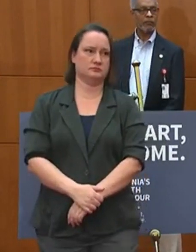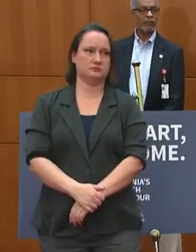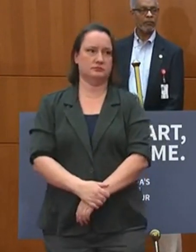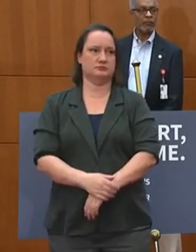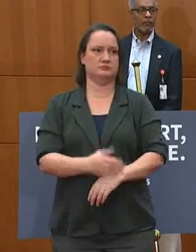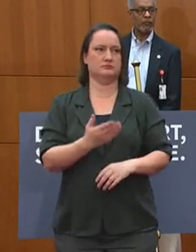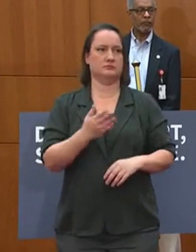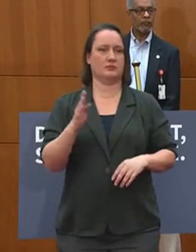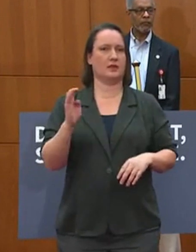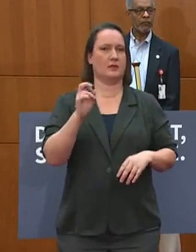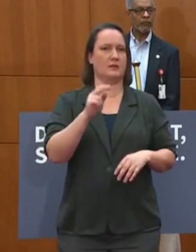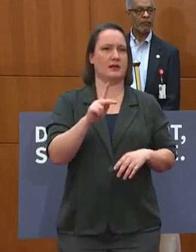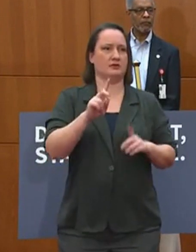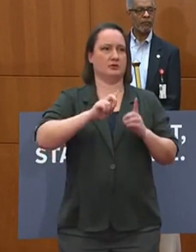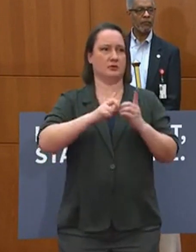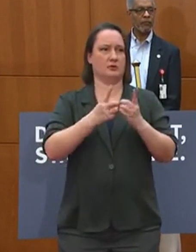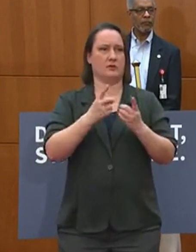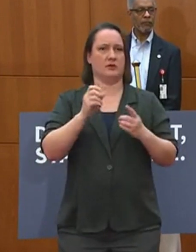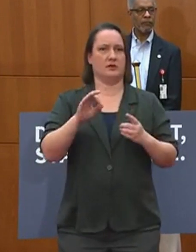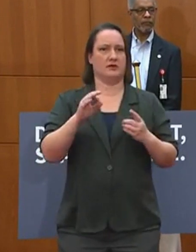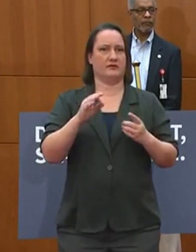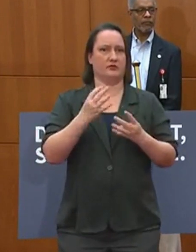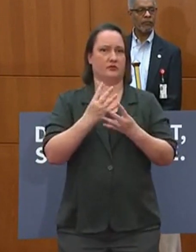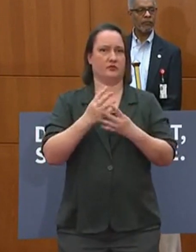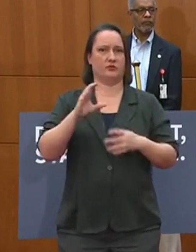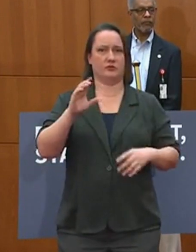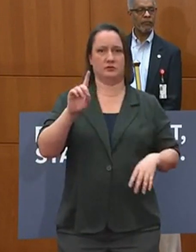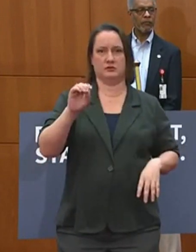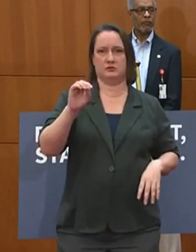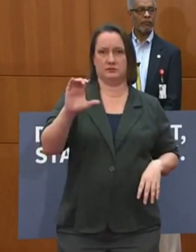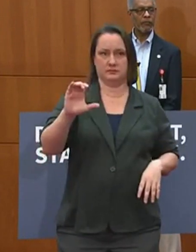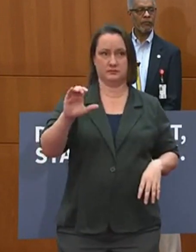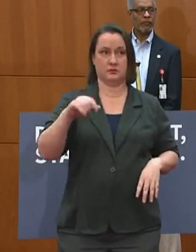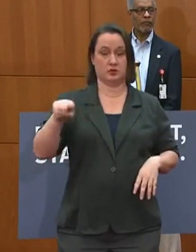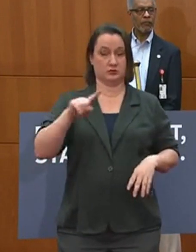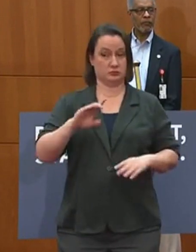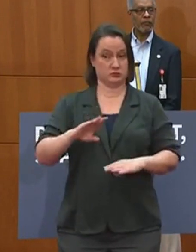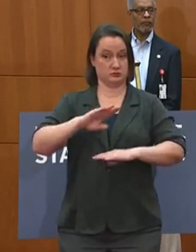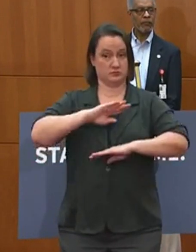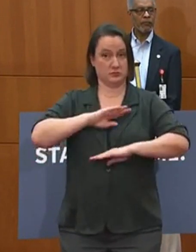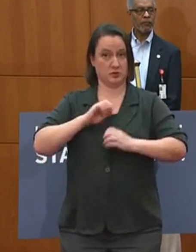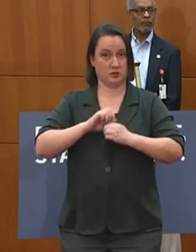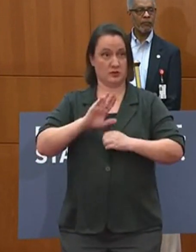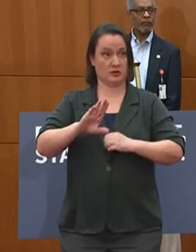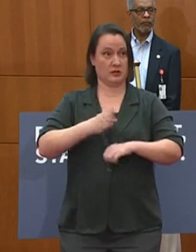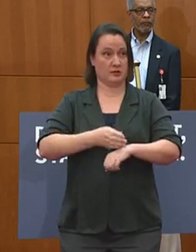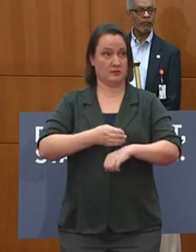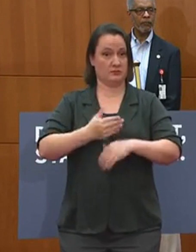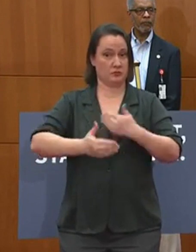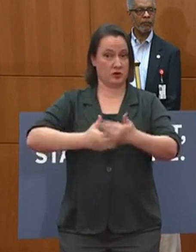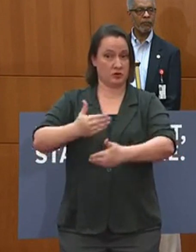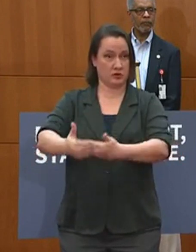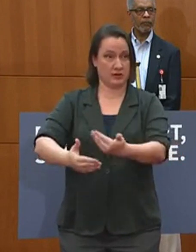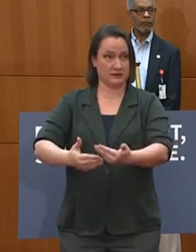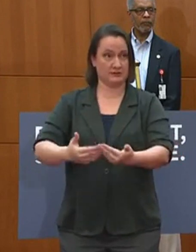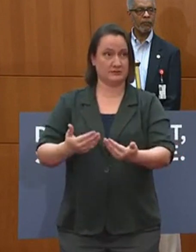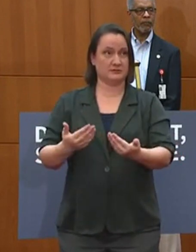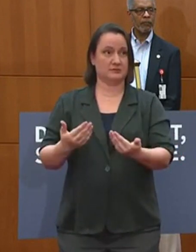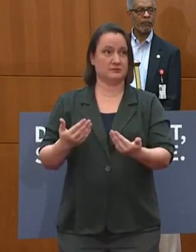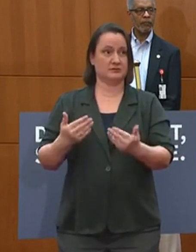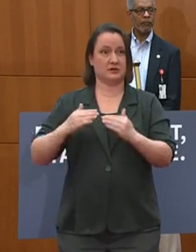Going back to the Department of Corrections, I just wanted to get a sense of, are y'all satisfied with that progress? A little less than